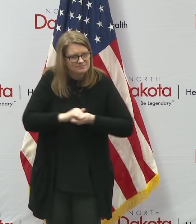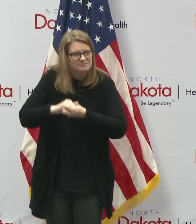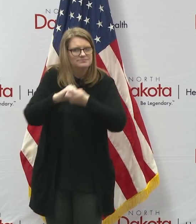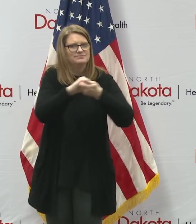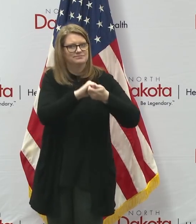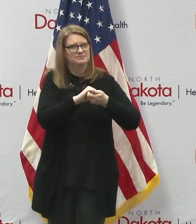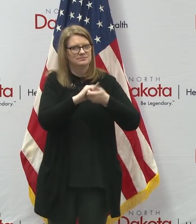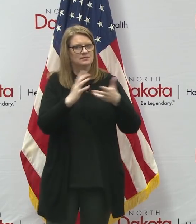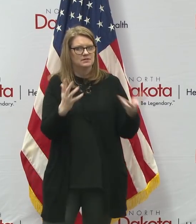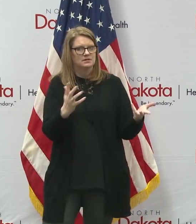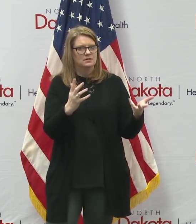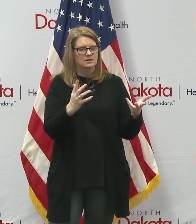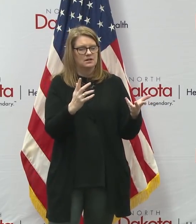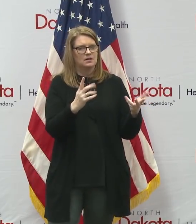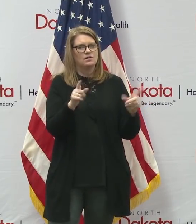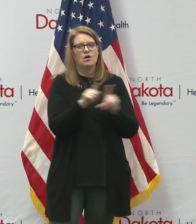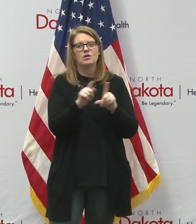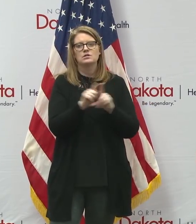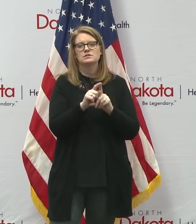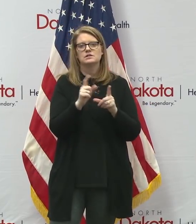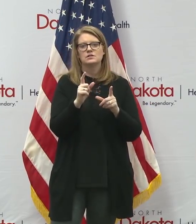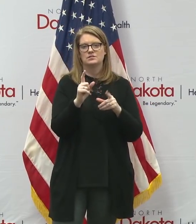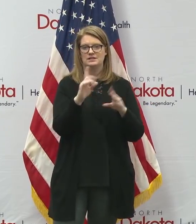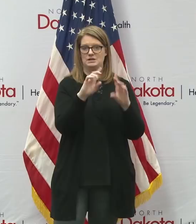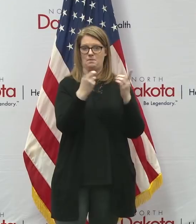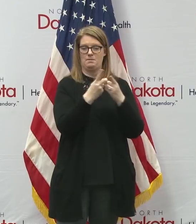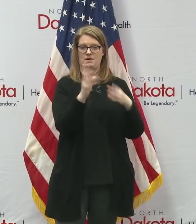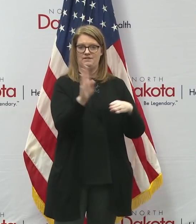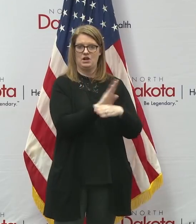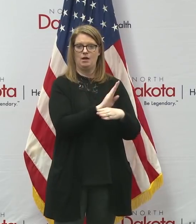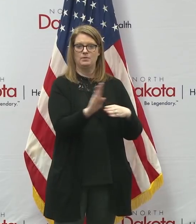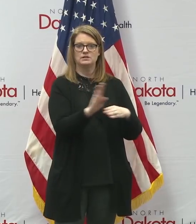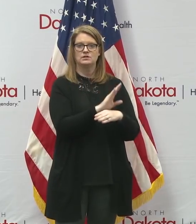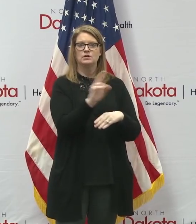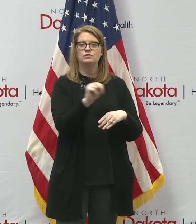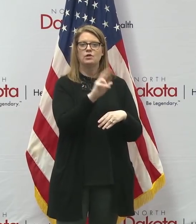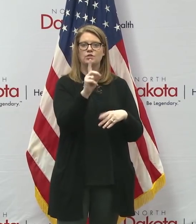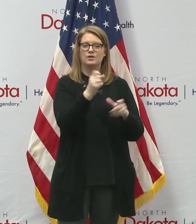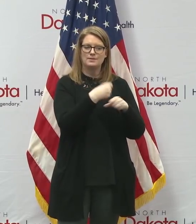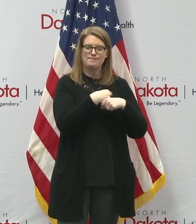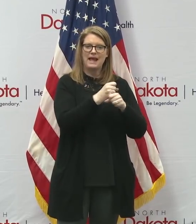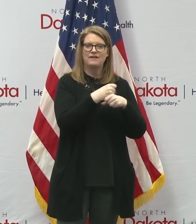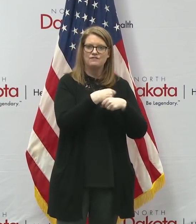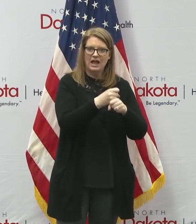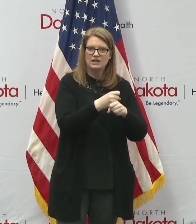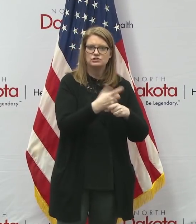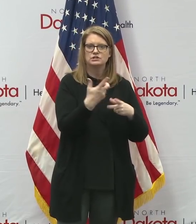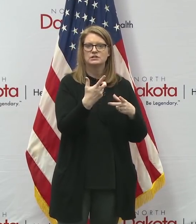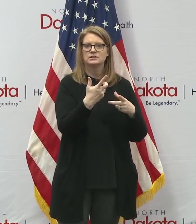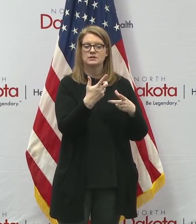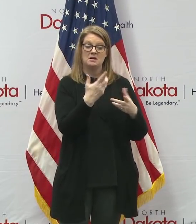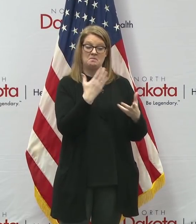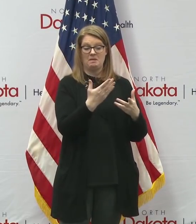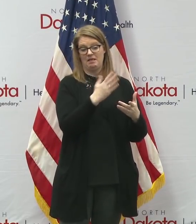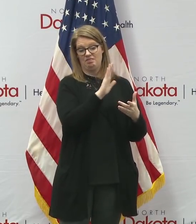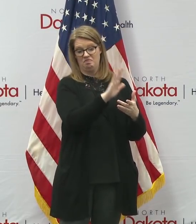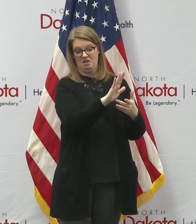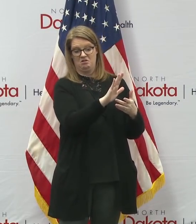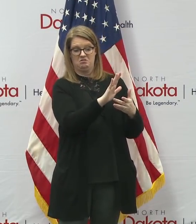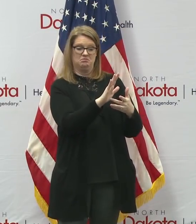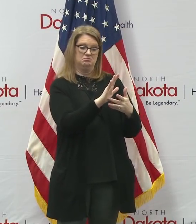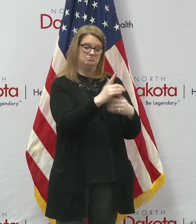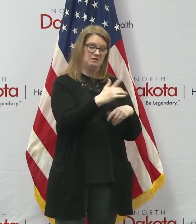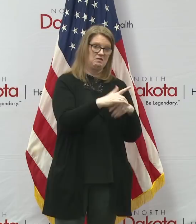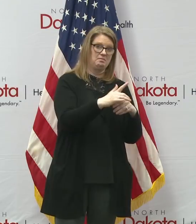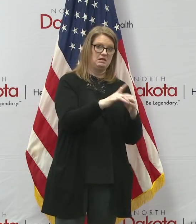working, we're exploring through Department of Commerce with North Dakota manufacturers, shifting their capacity